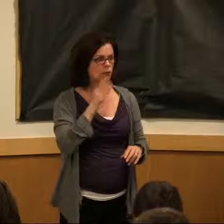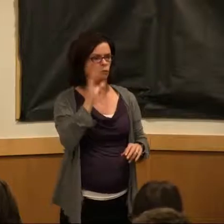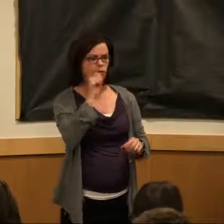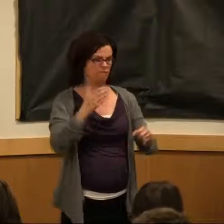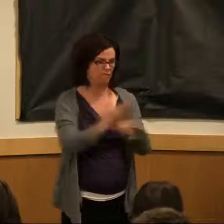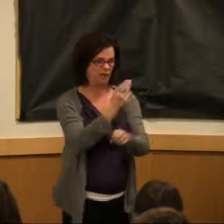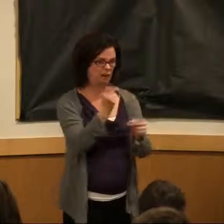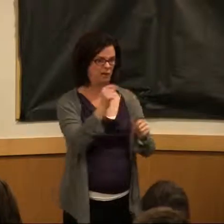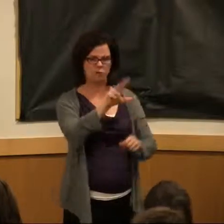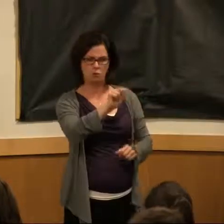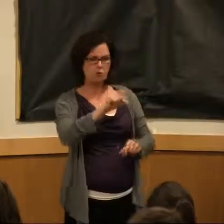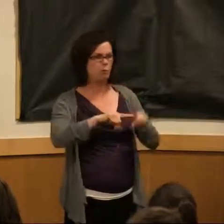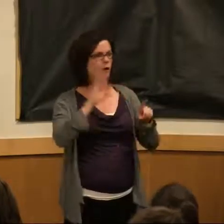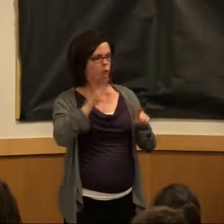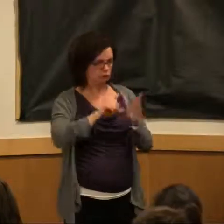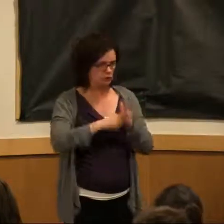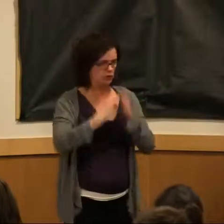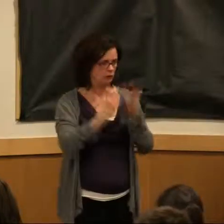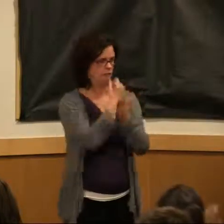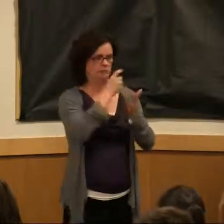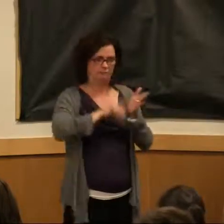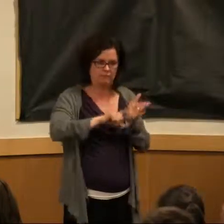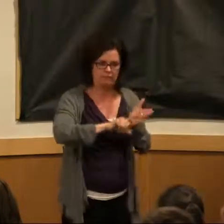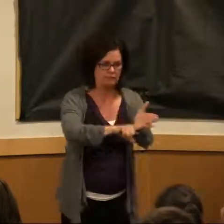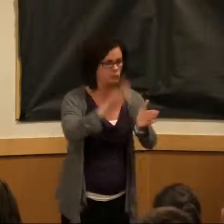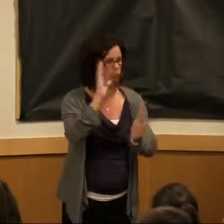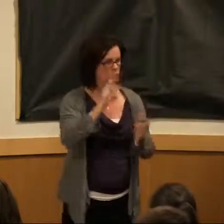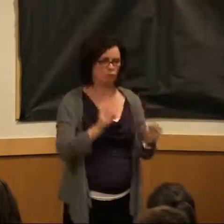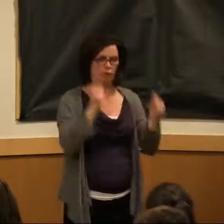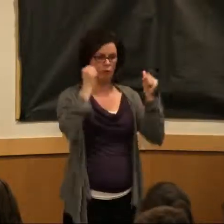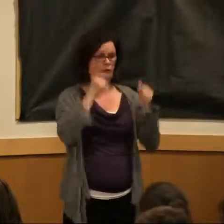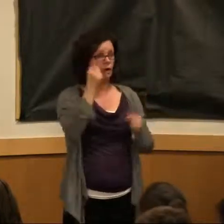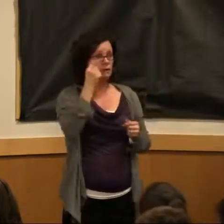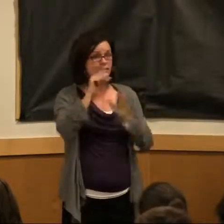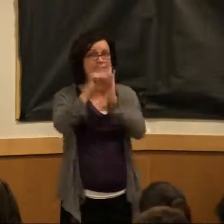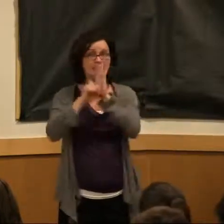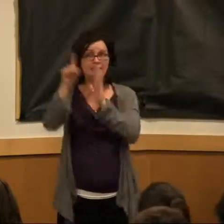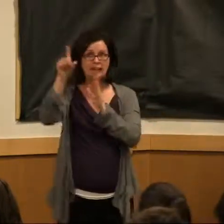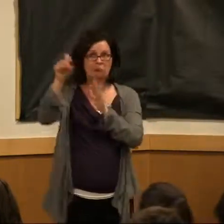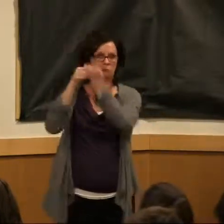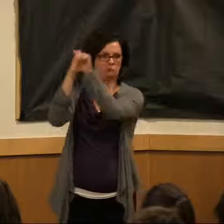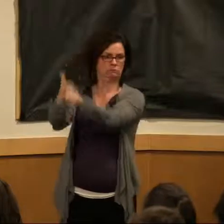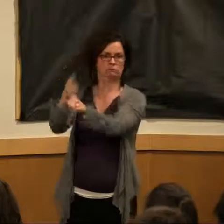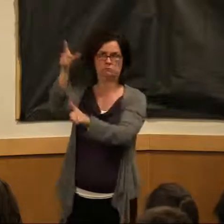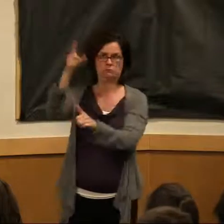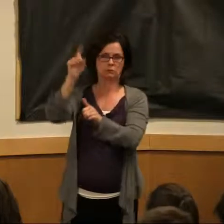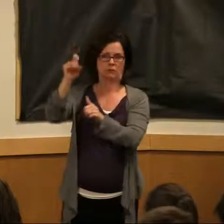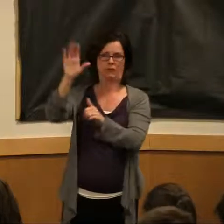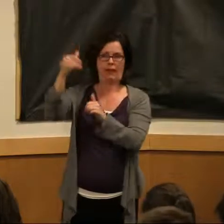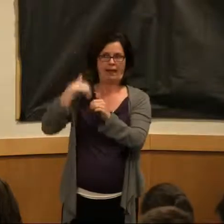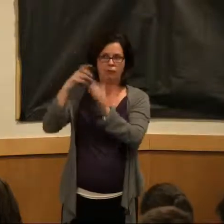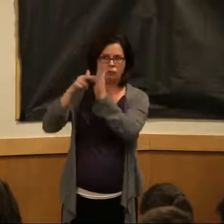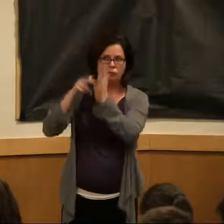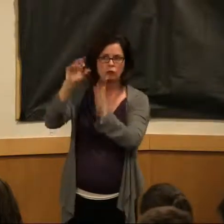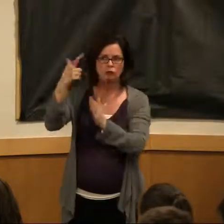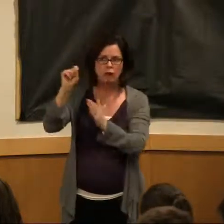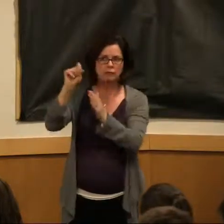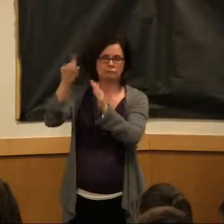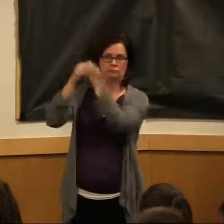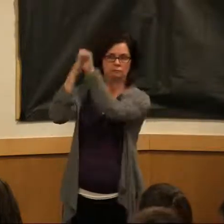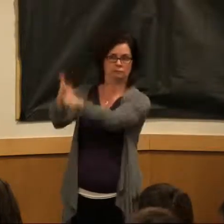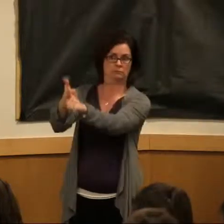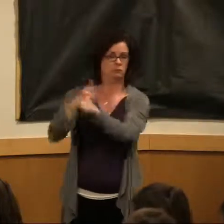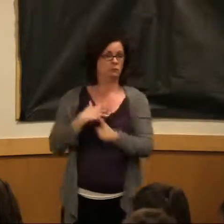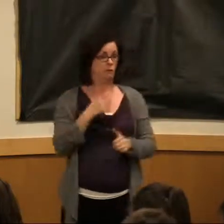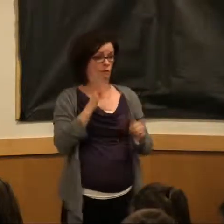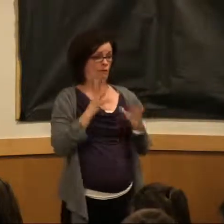do start an investigation. And because we are state regulated, we have to go by the guidelines. So the